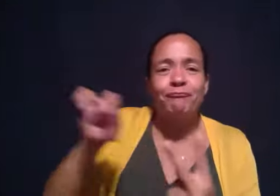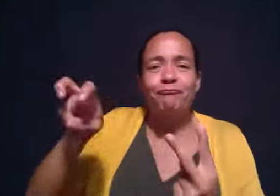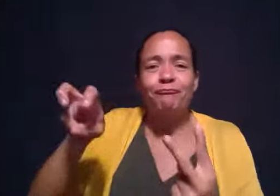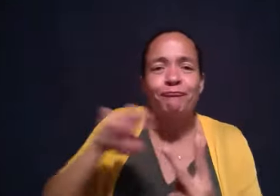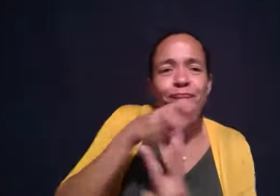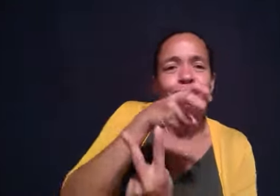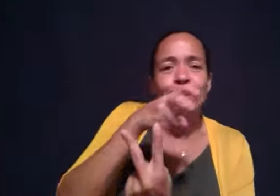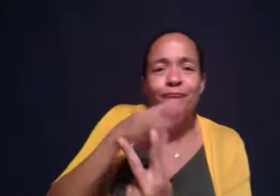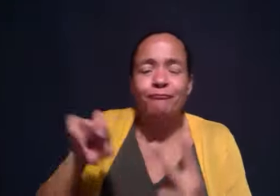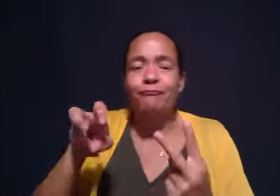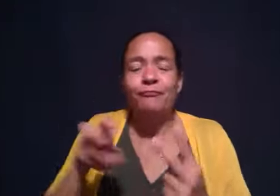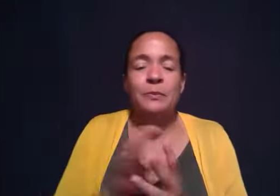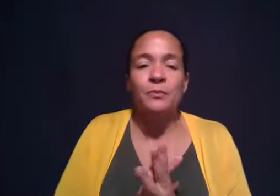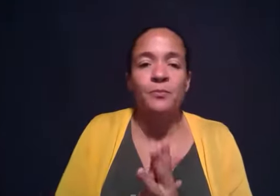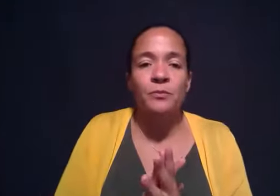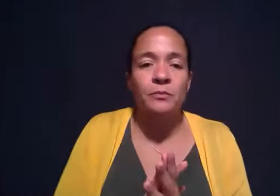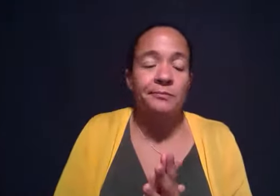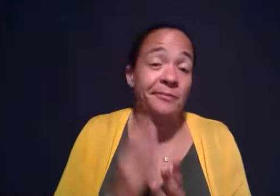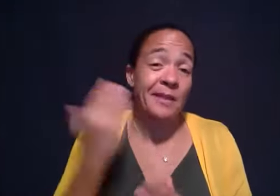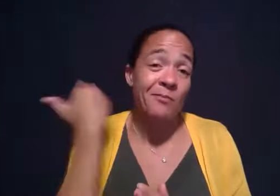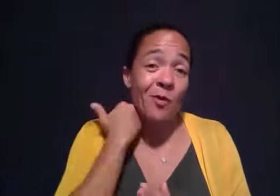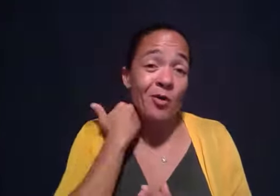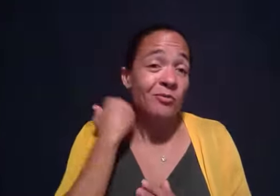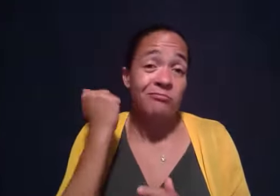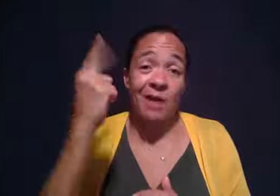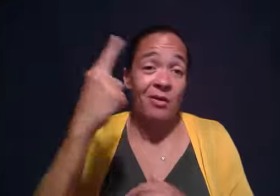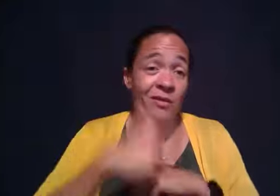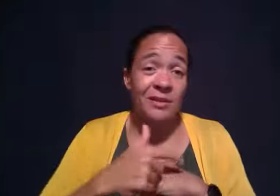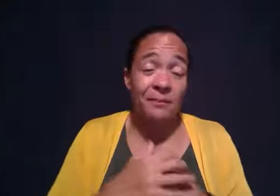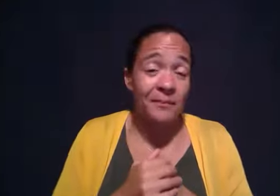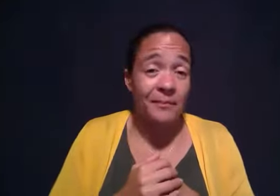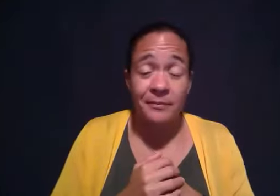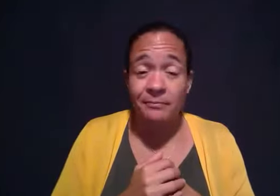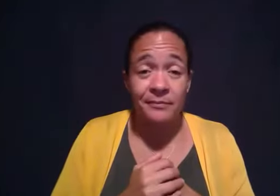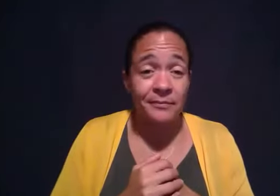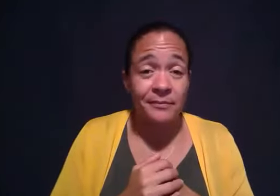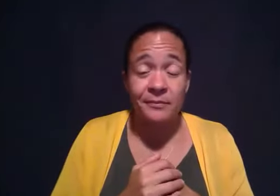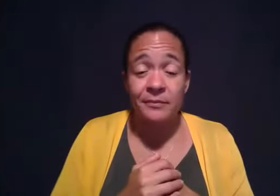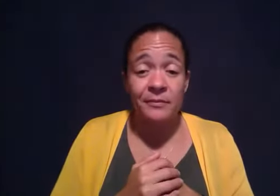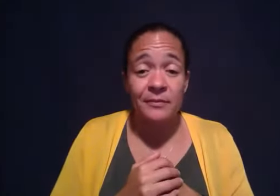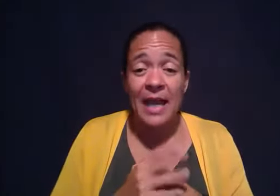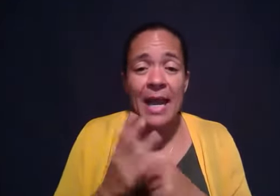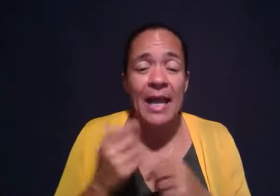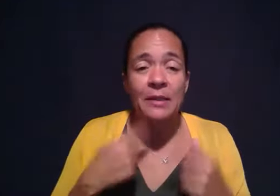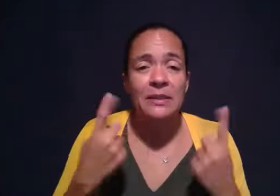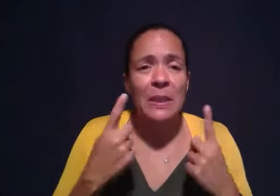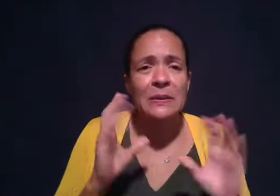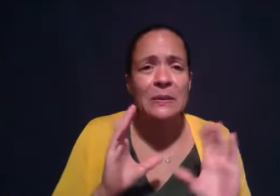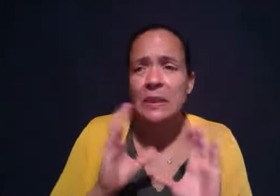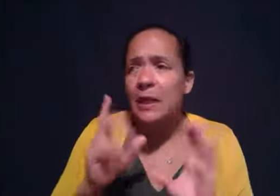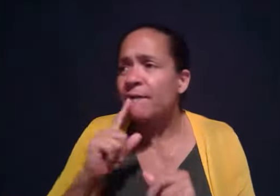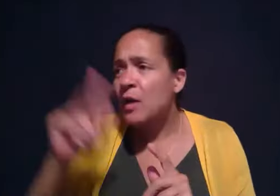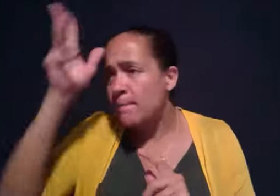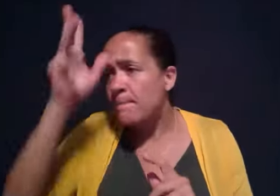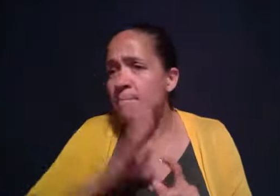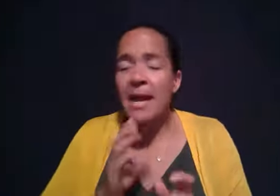I was always broke. I was always looking to a guy to rescue me. I just knew in my